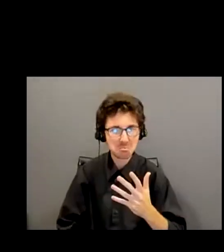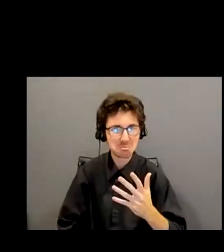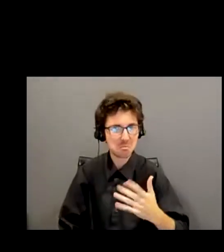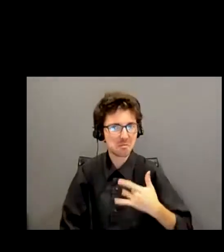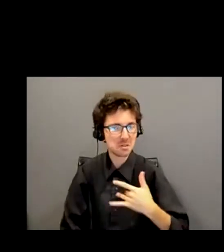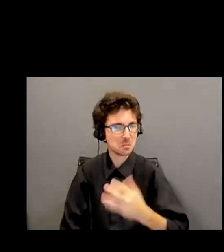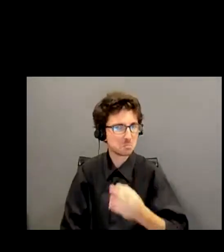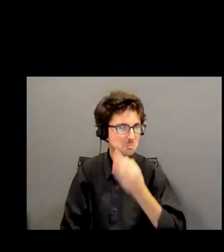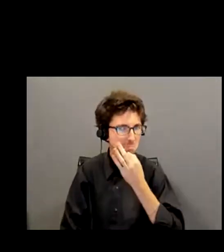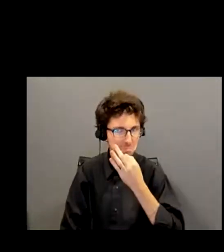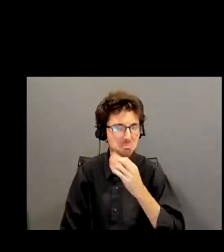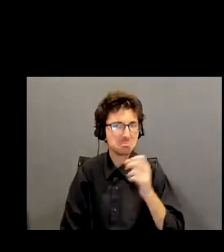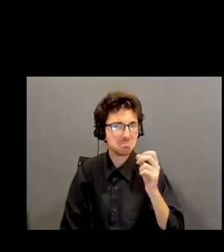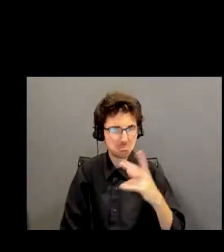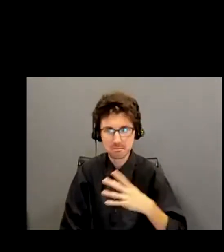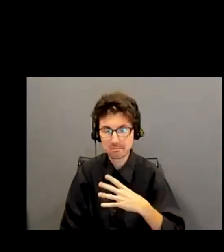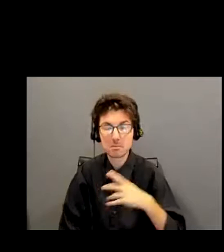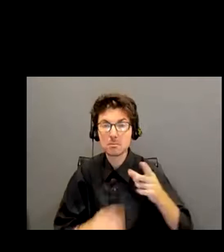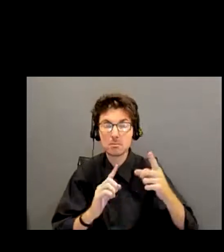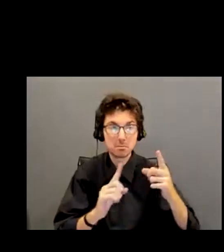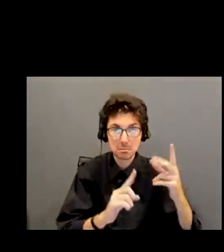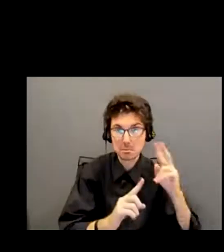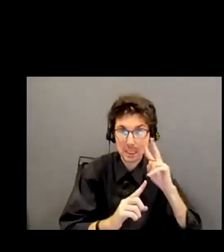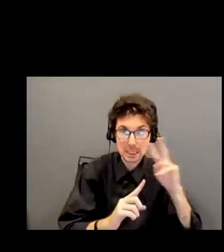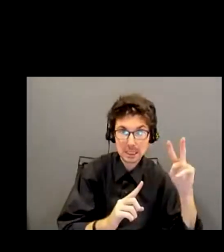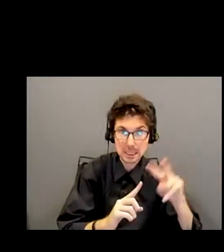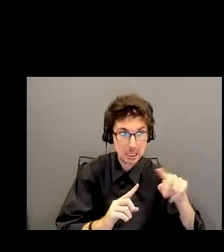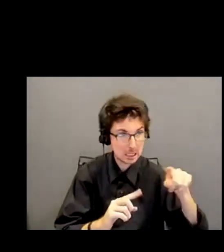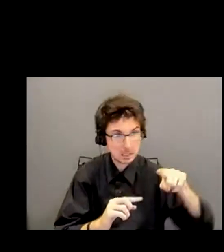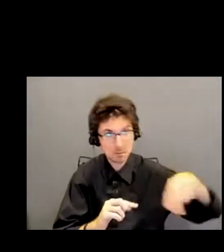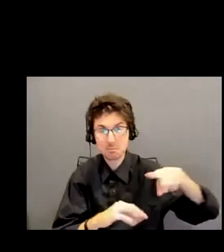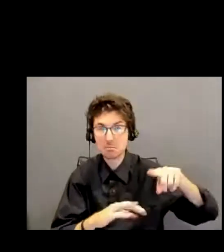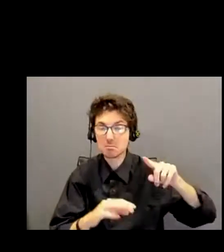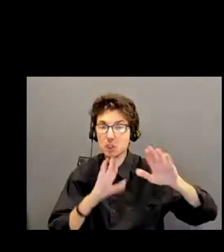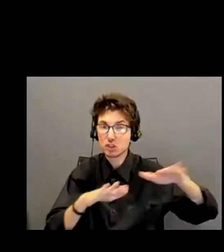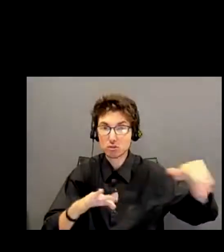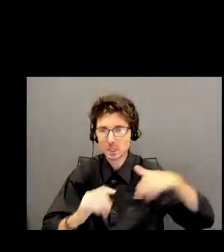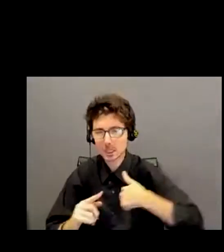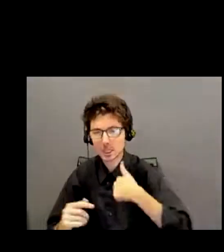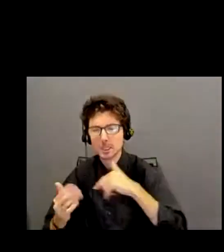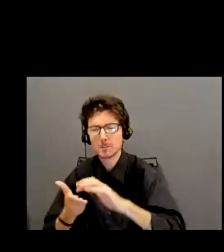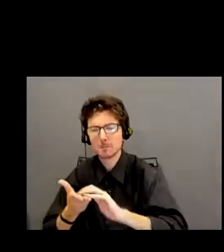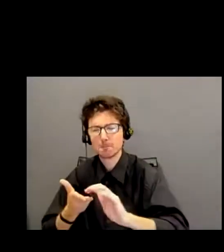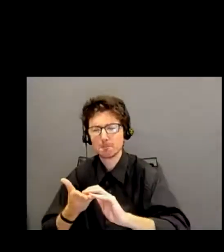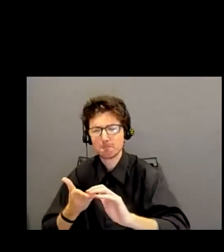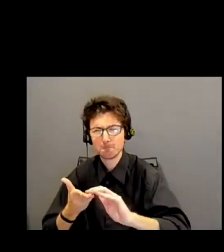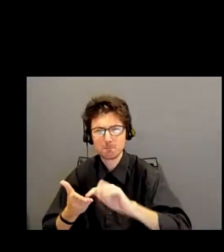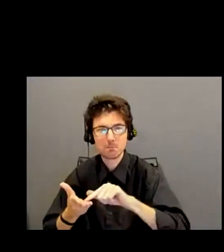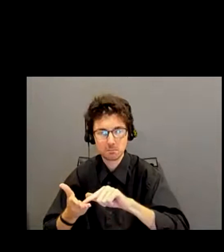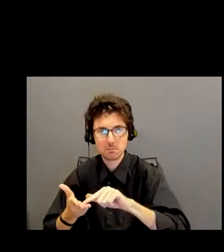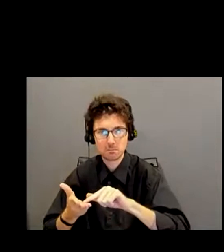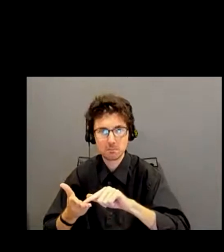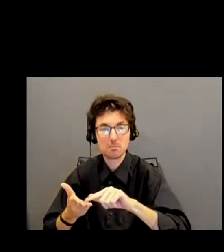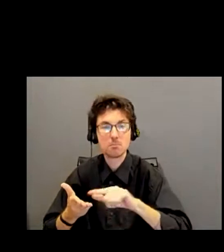among sighted children from the start, as the reading and writing barriers never existed. I was a